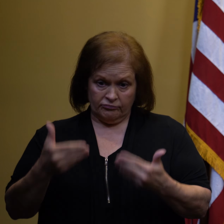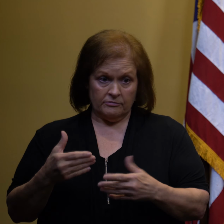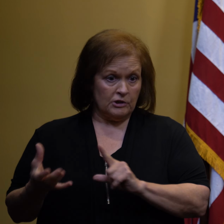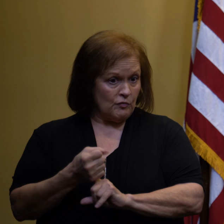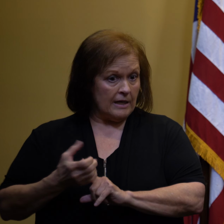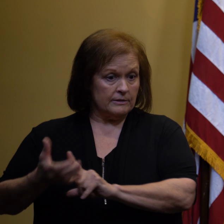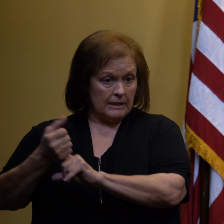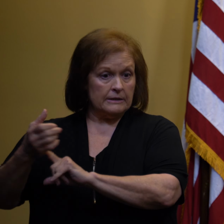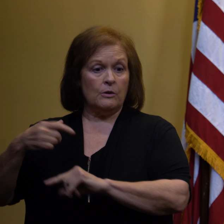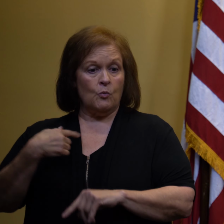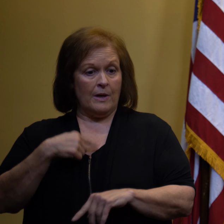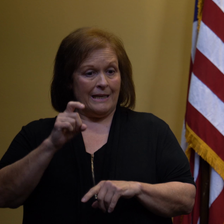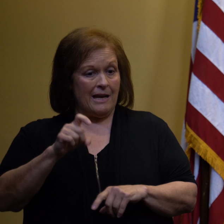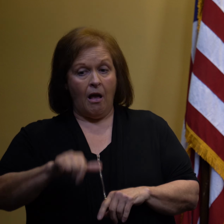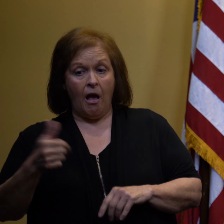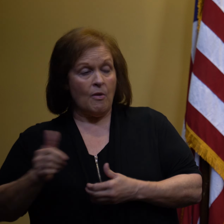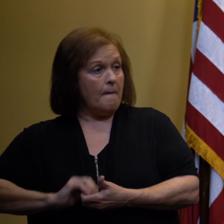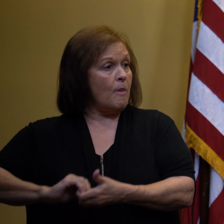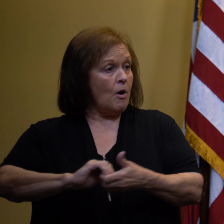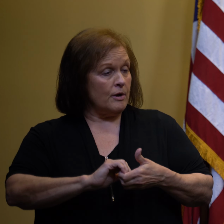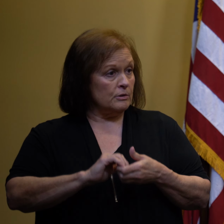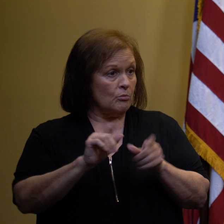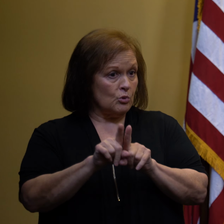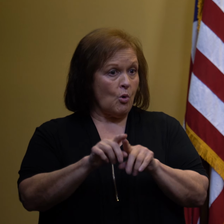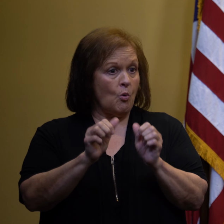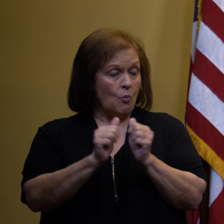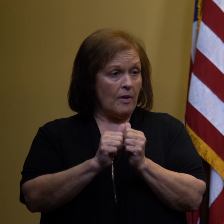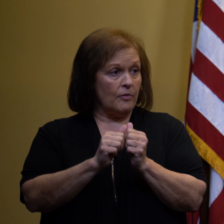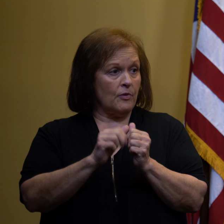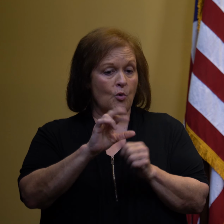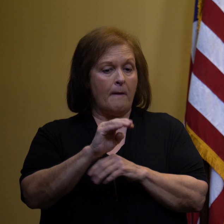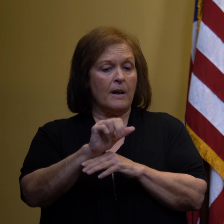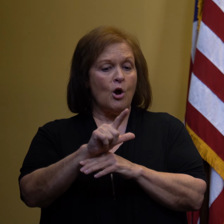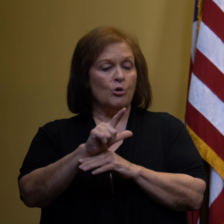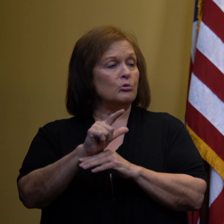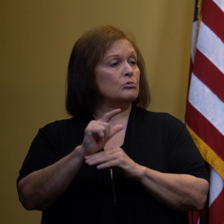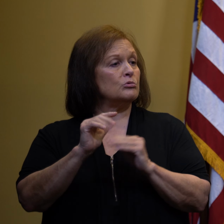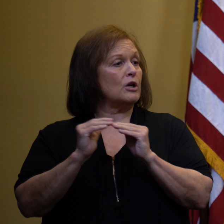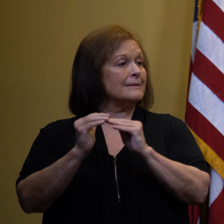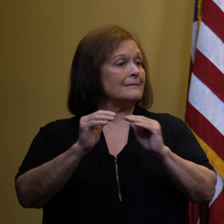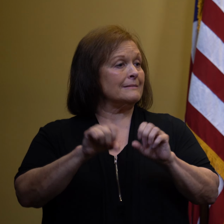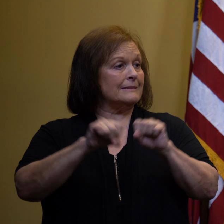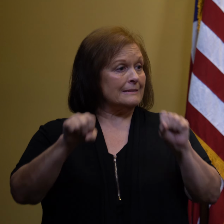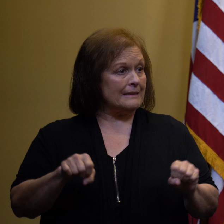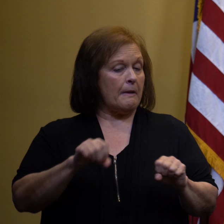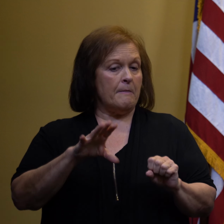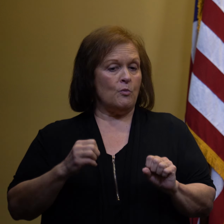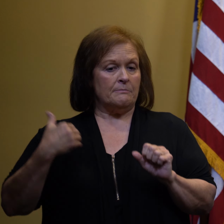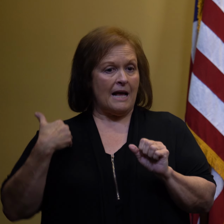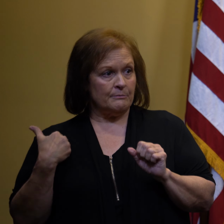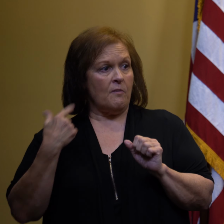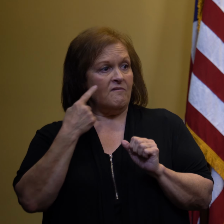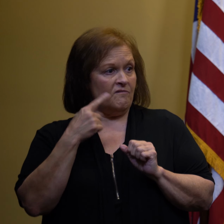need other partners relative to the criminal justice system to be held accountable as well and responsible